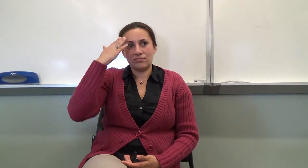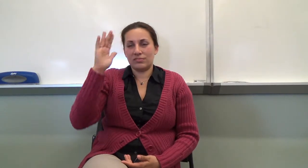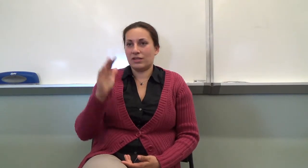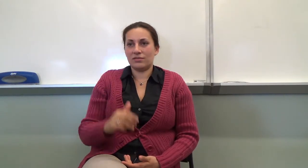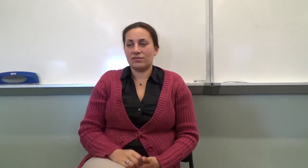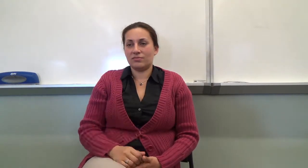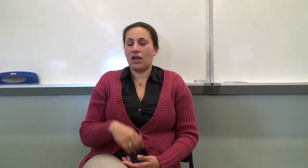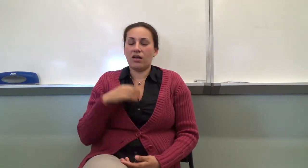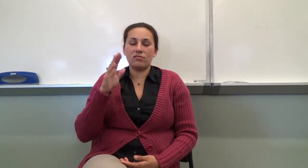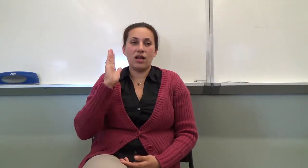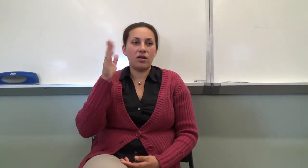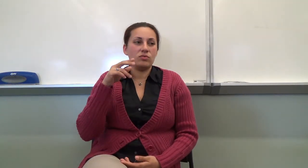interior